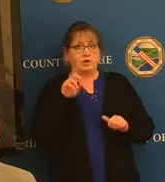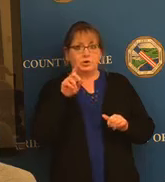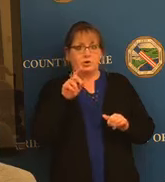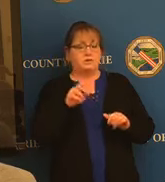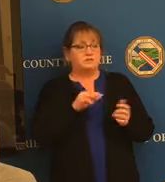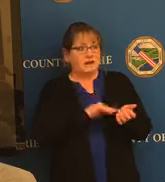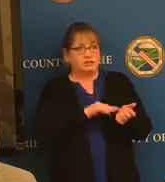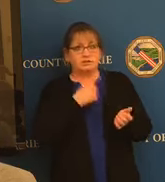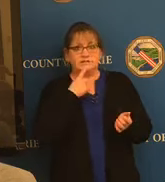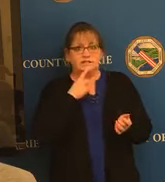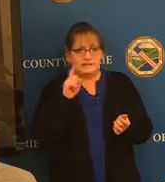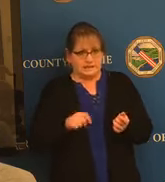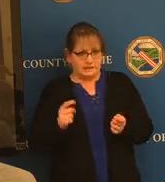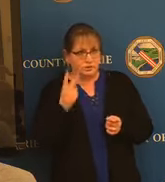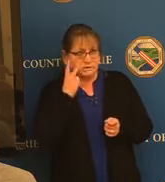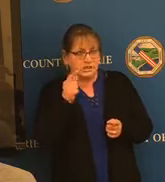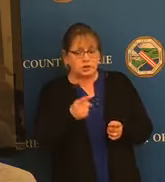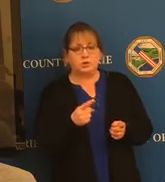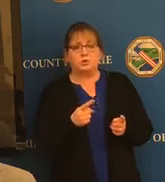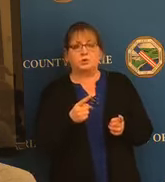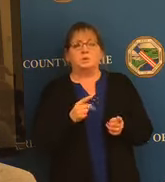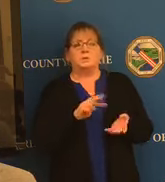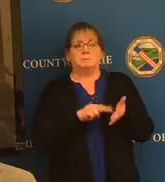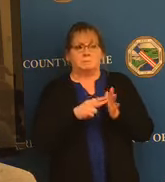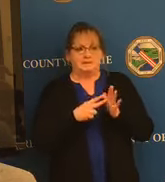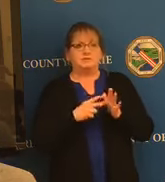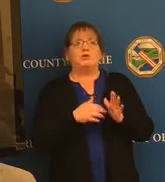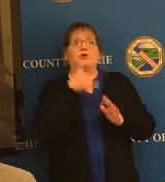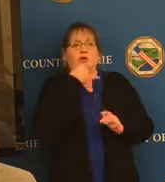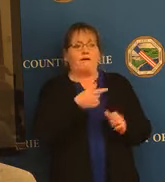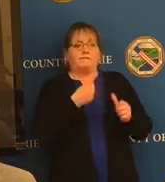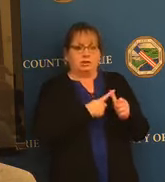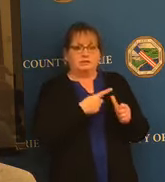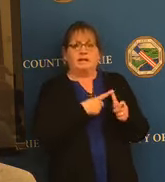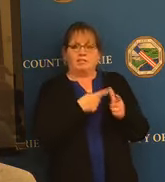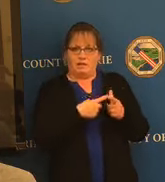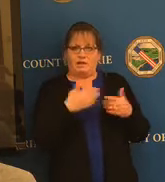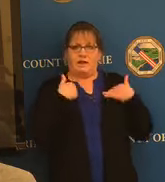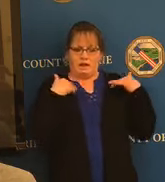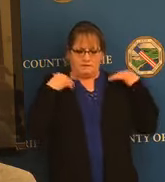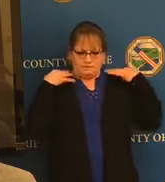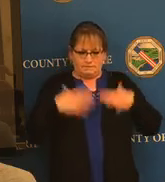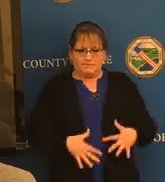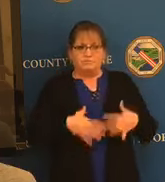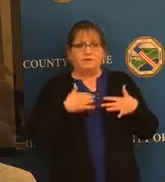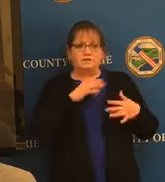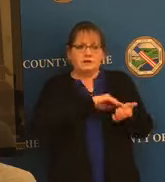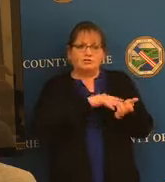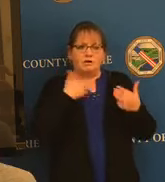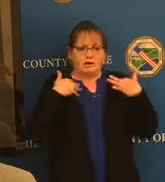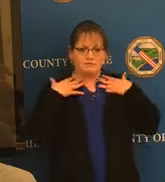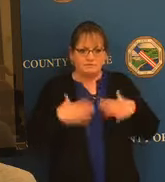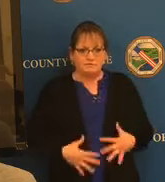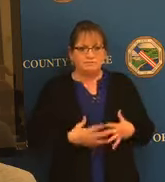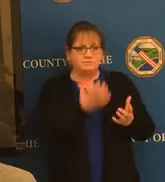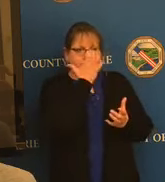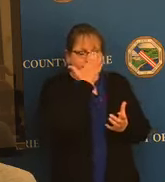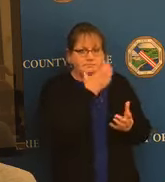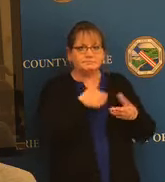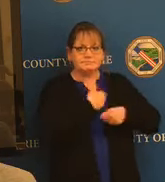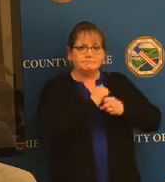can usher you right back into an exam room with wearing the appropriate personal protective equipment so you don't expose other